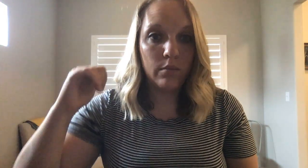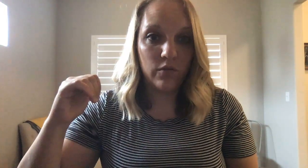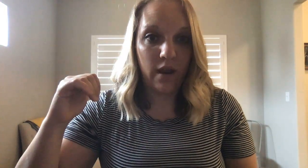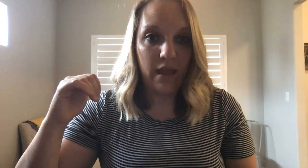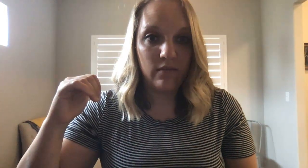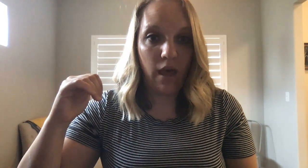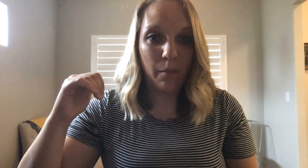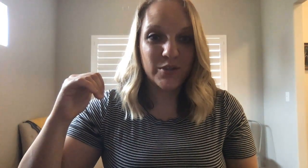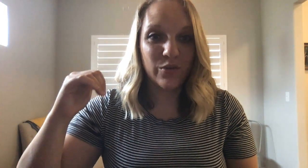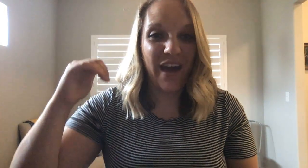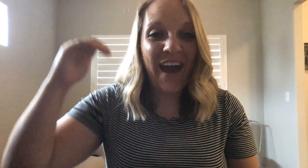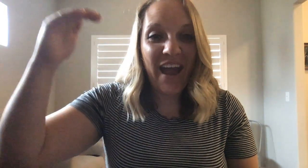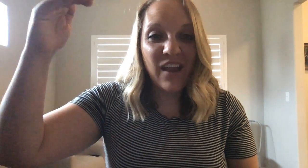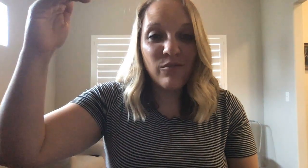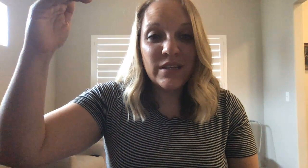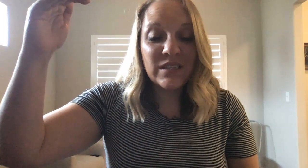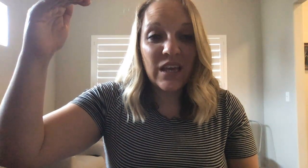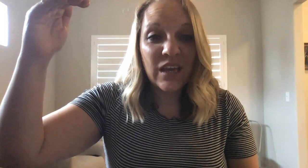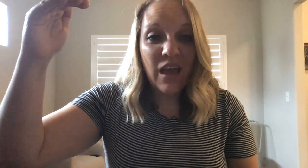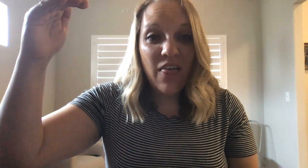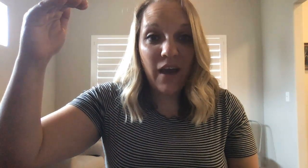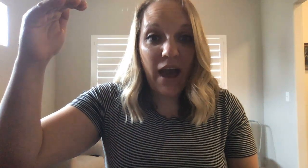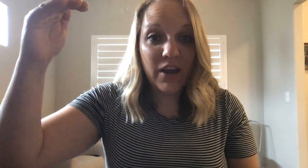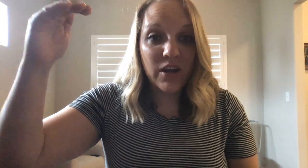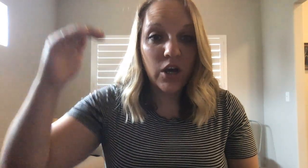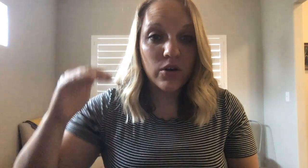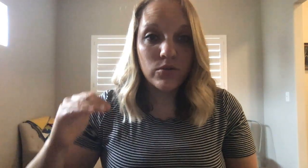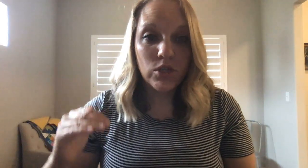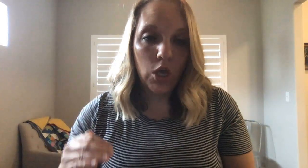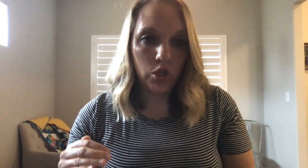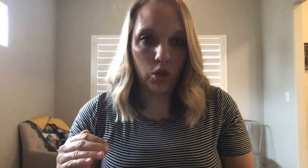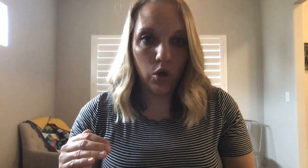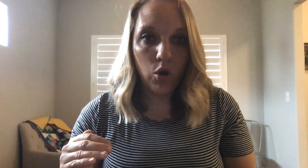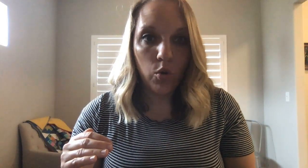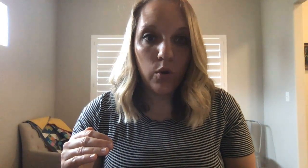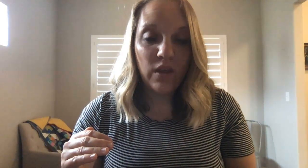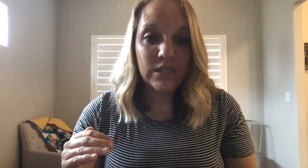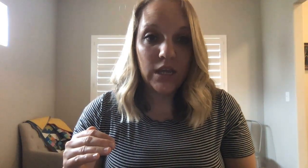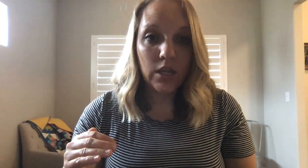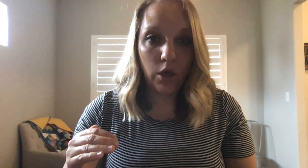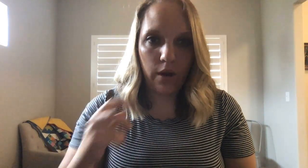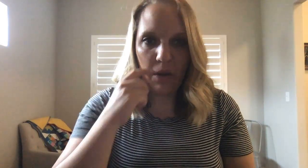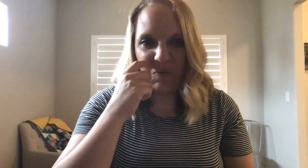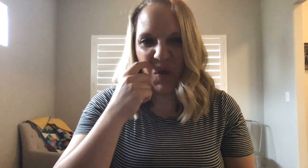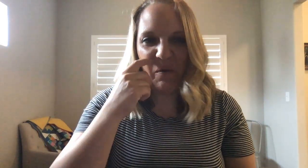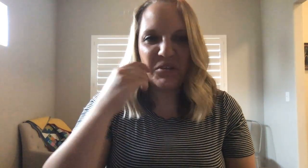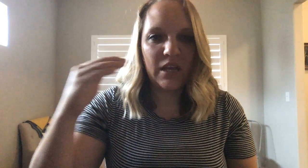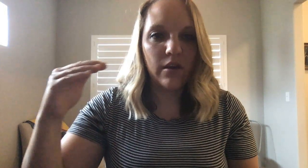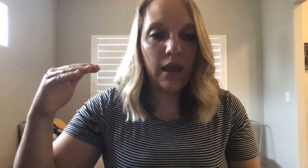move our hands up. So the higher we sing, the higher it goes. The lower we sing, the lower it goes. So I want you to take your